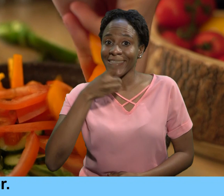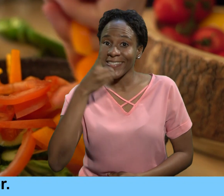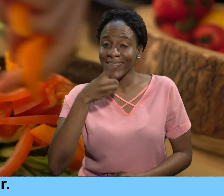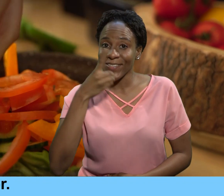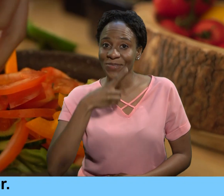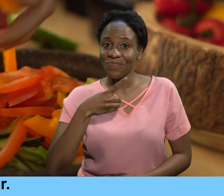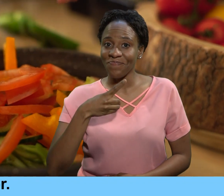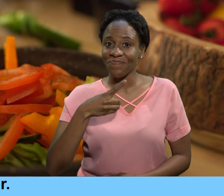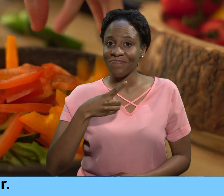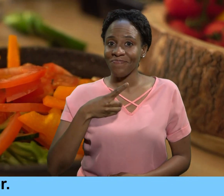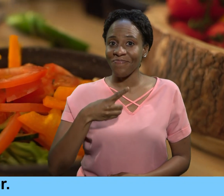I had my dinner.